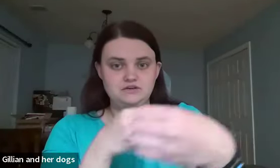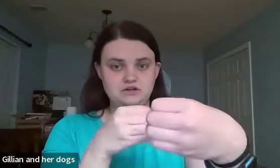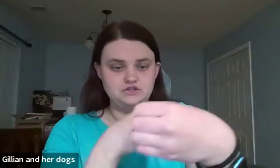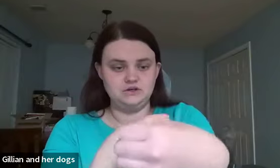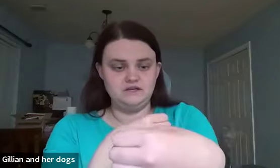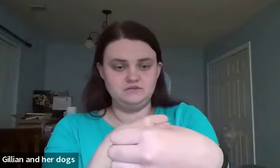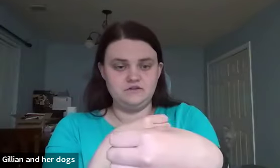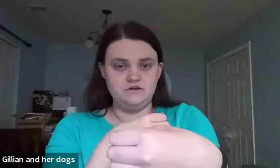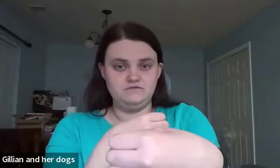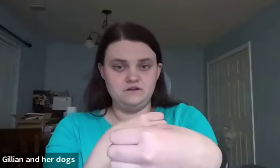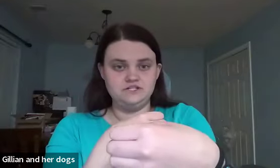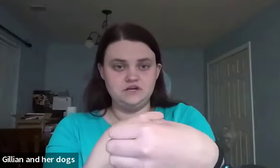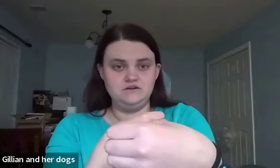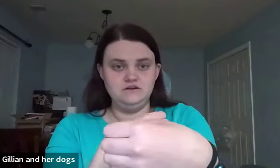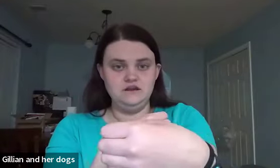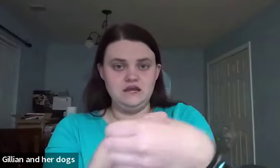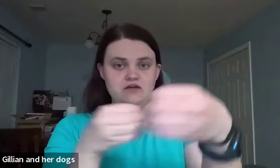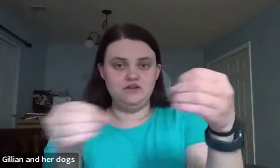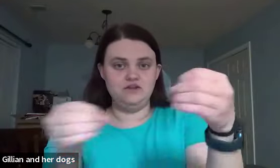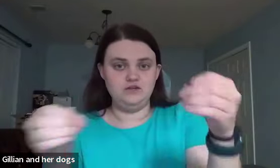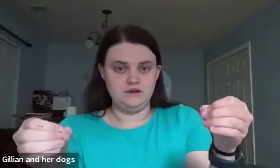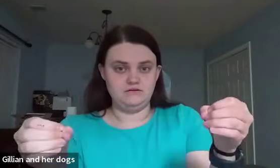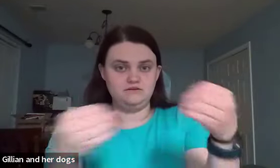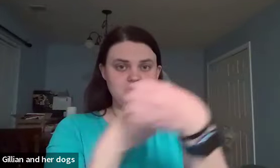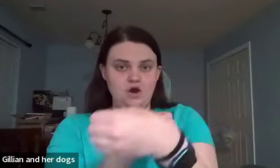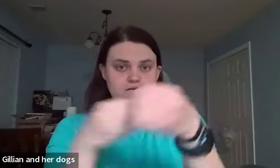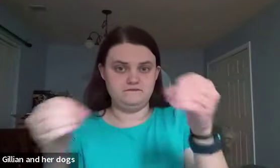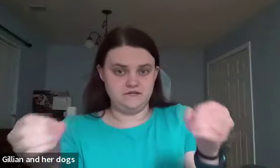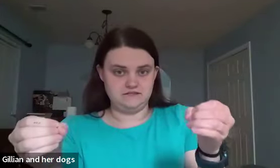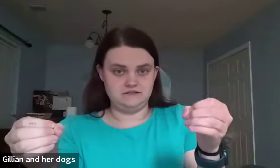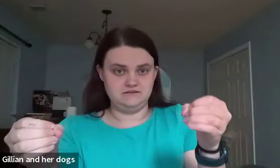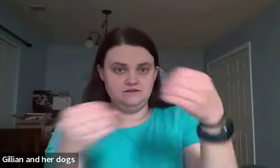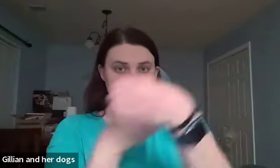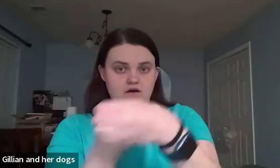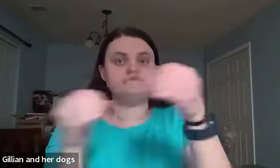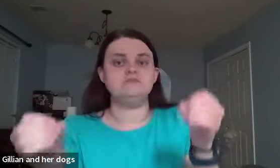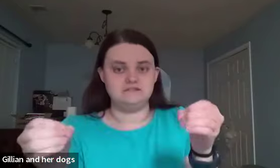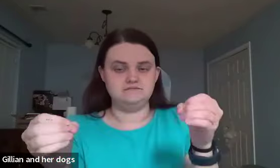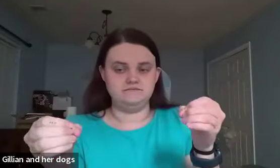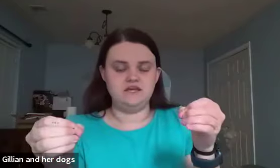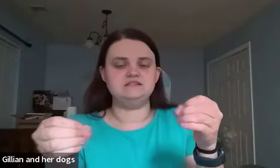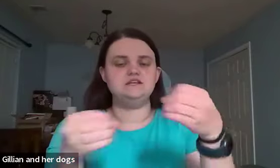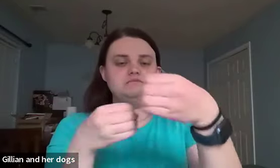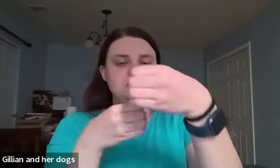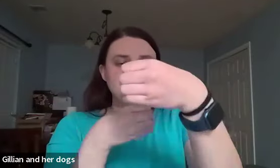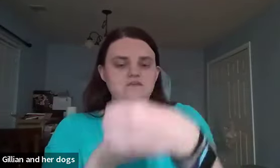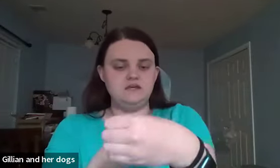like you're going to turn them like to where they're in front of each other. And then you pull them out. Office. Office. And it's like you're making